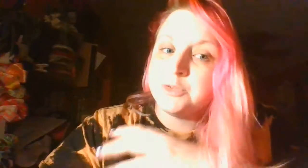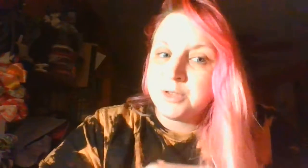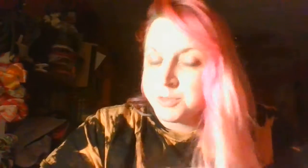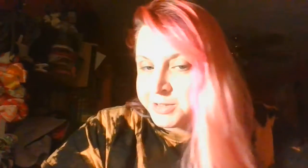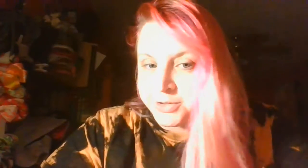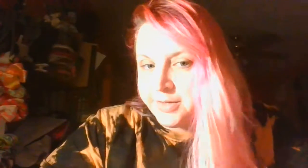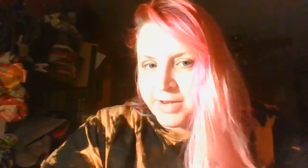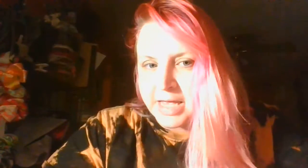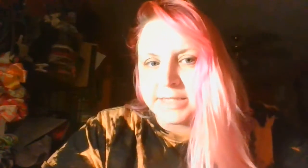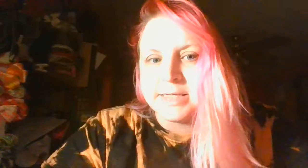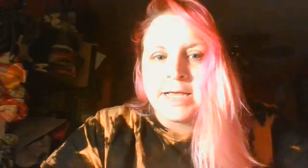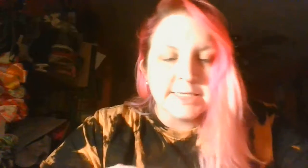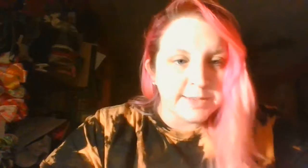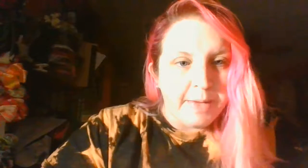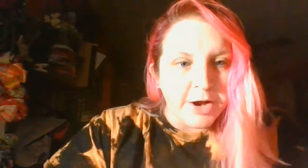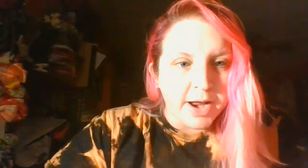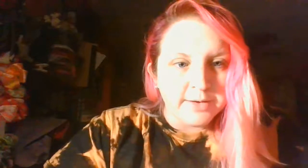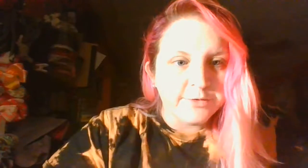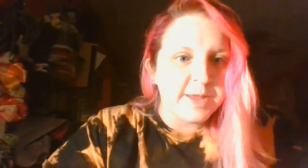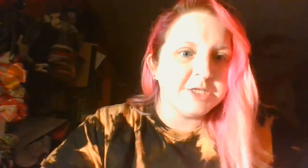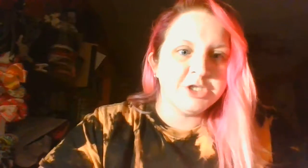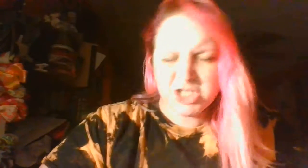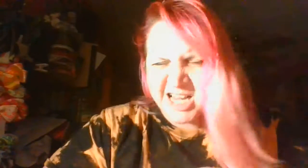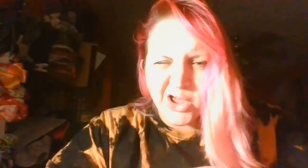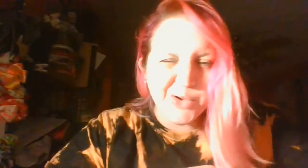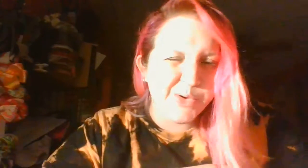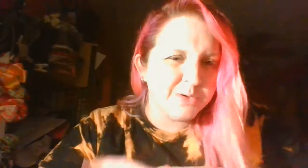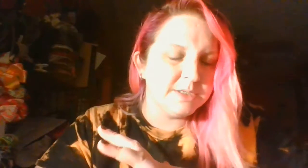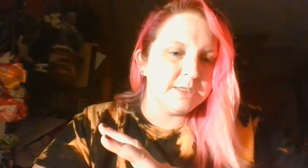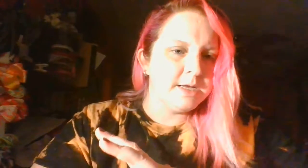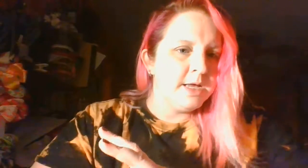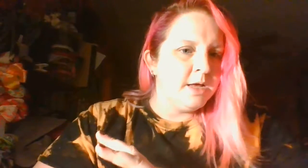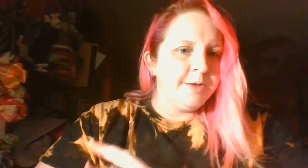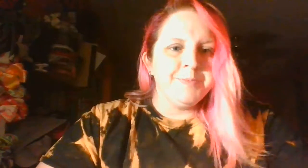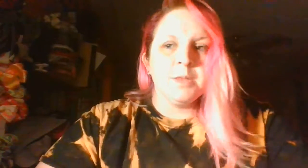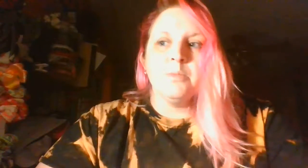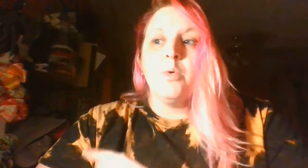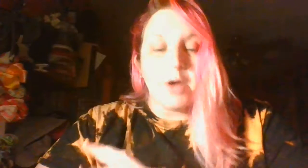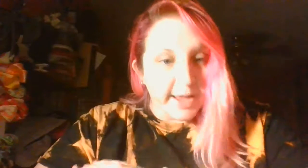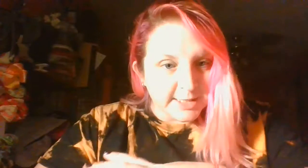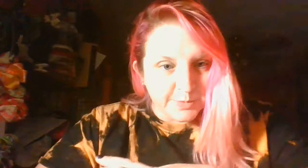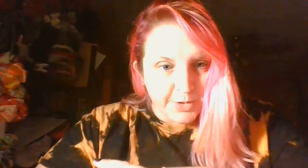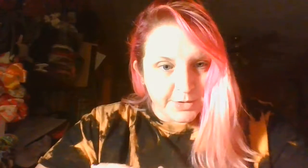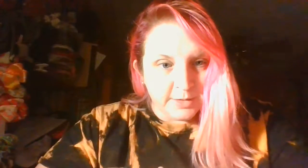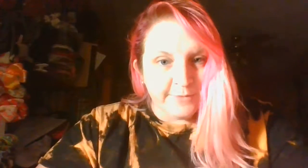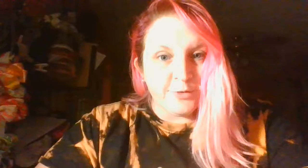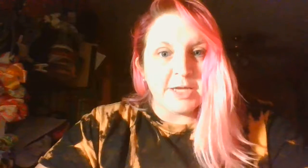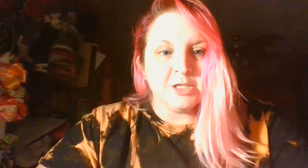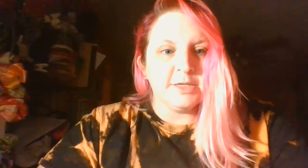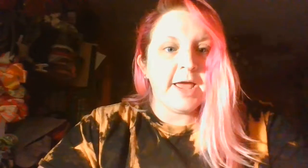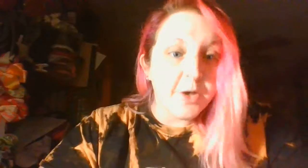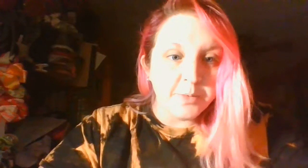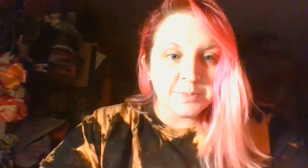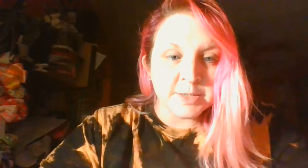with your speech, you're giving us some background information, cheat codes, and more expert information to help someone